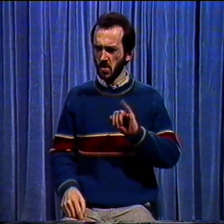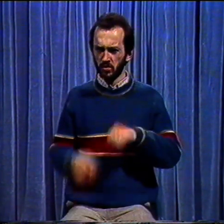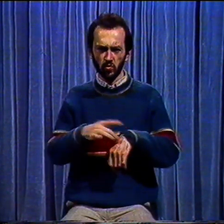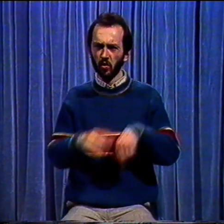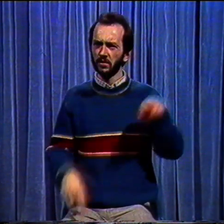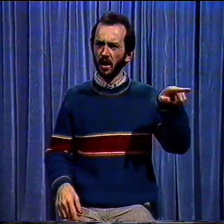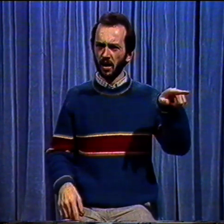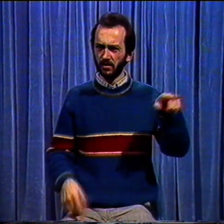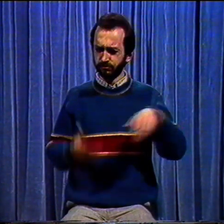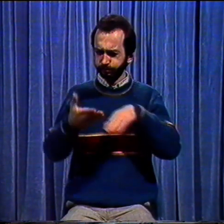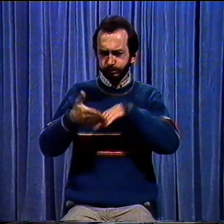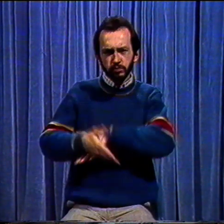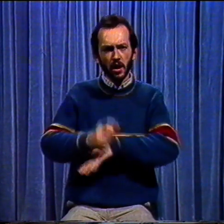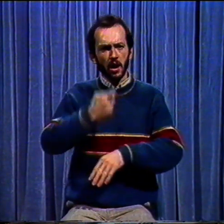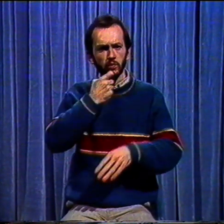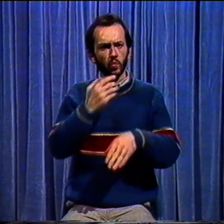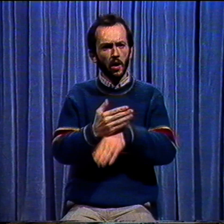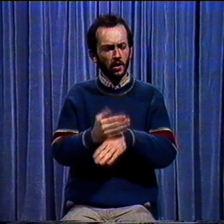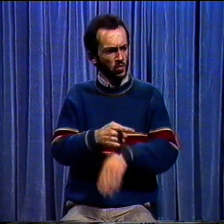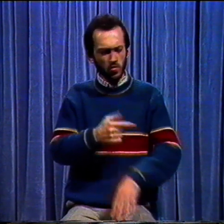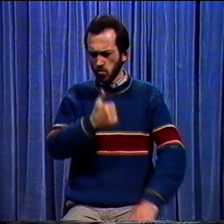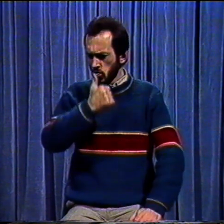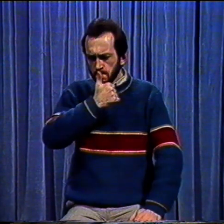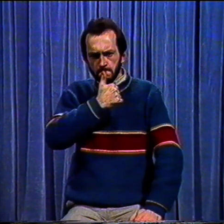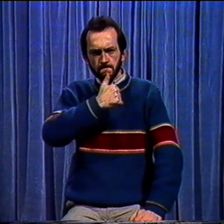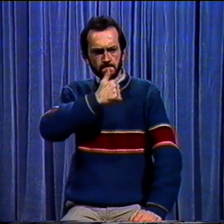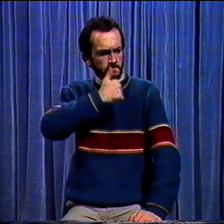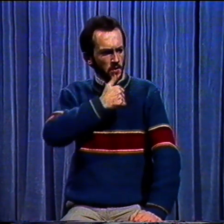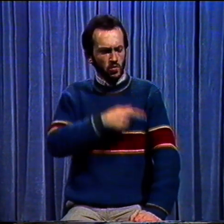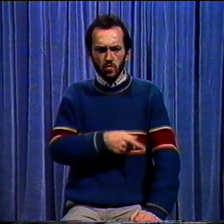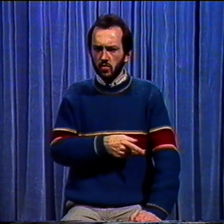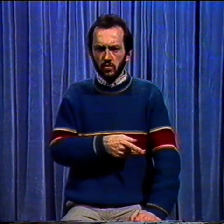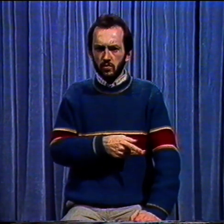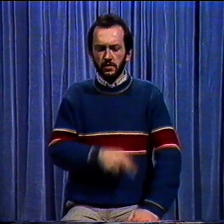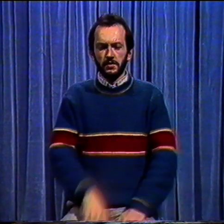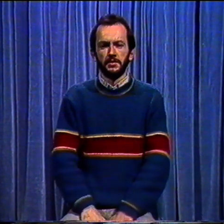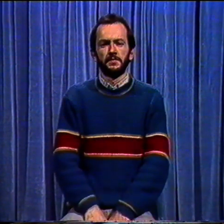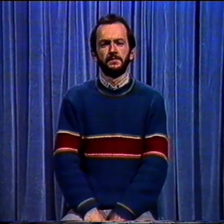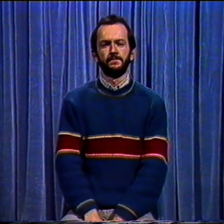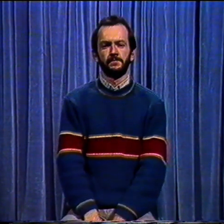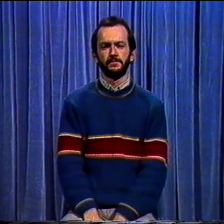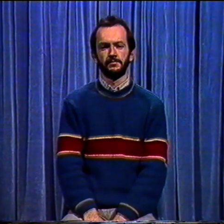Deaf people were talking and we were saying about the doctors. They're working so hard and so busy. They're dedicated and patient.